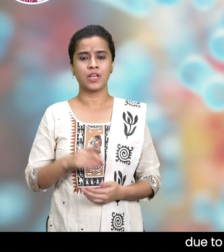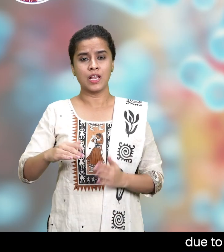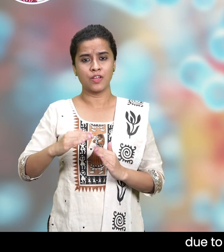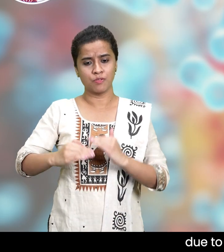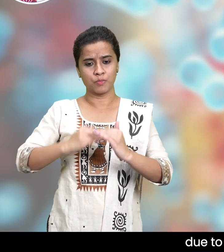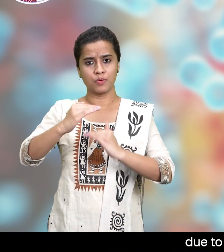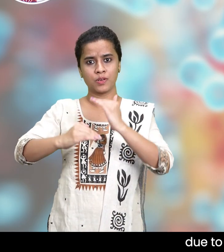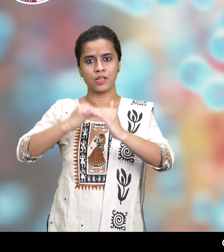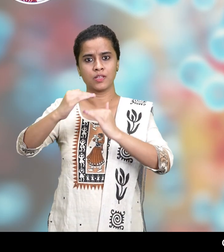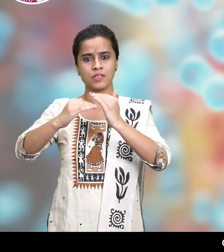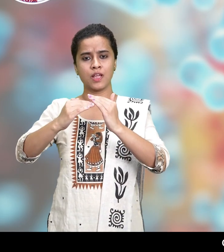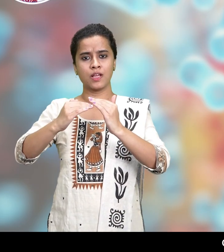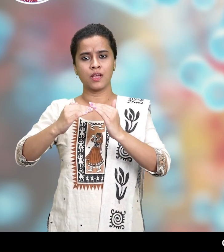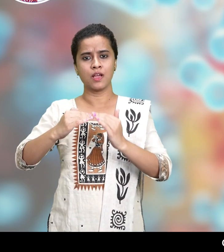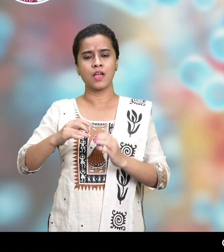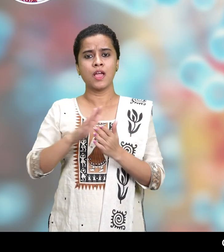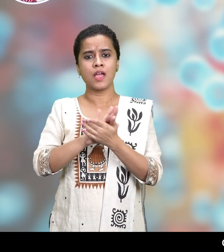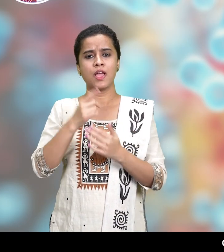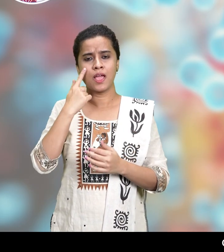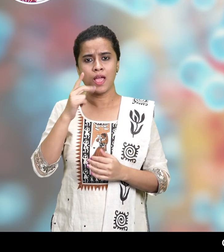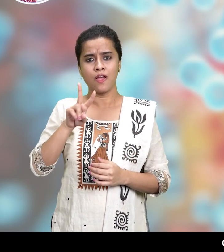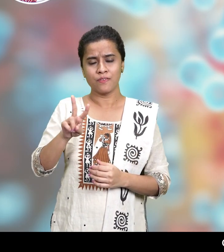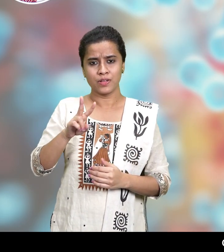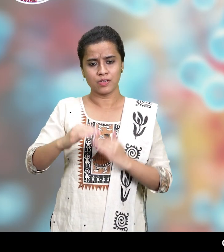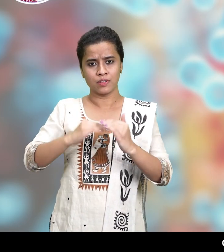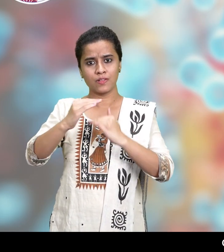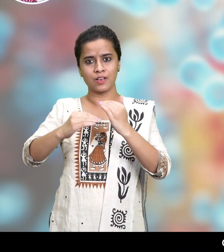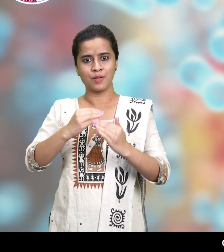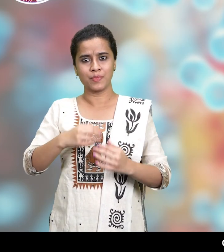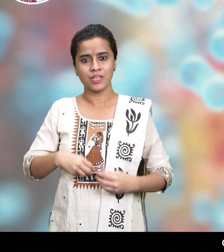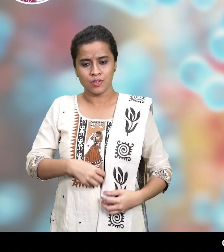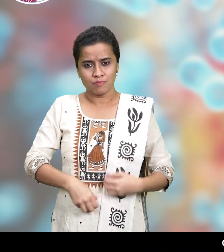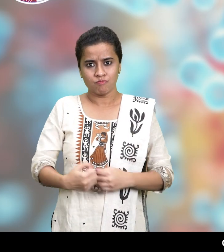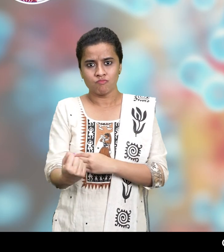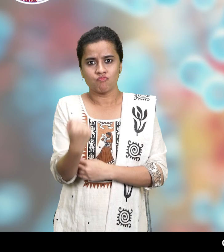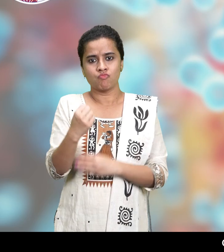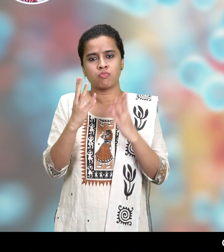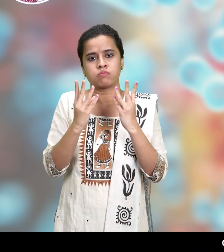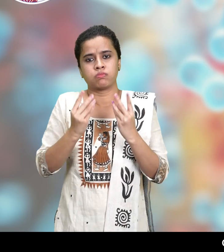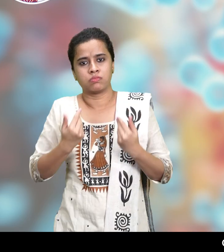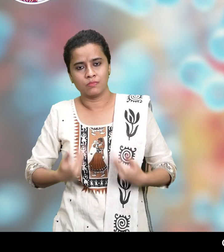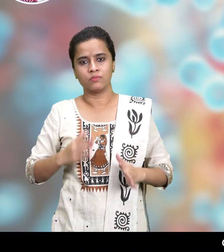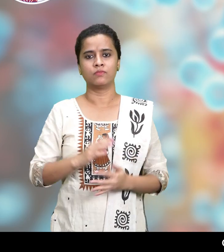progressive weakening of natural immunity.